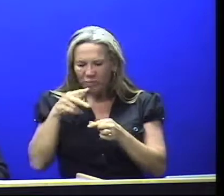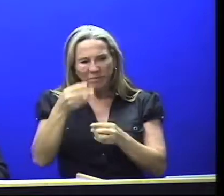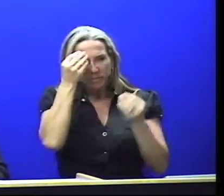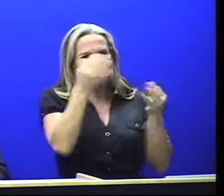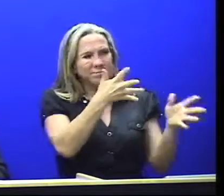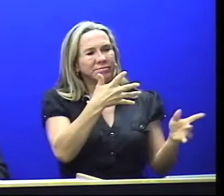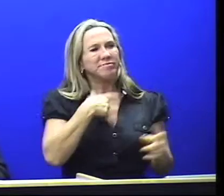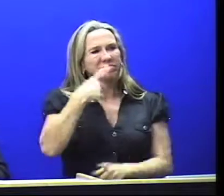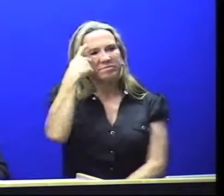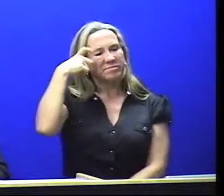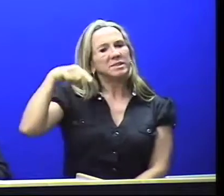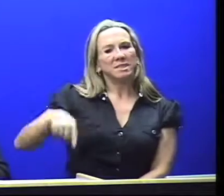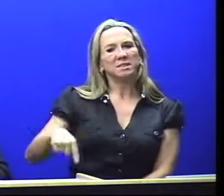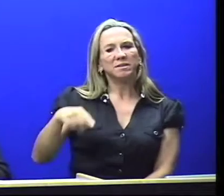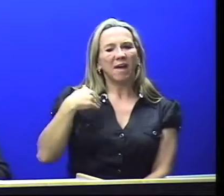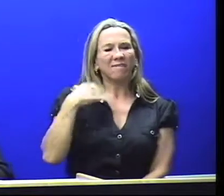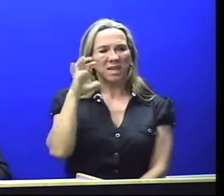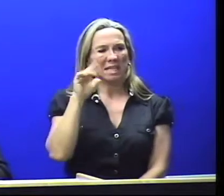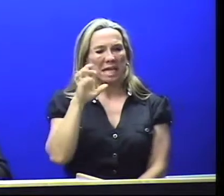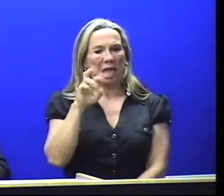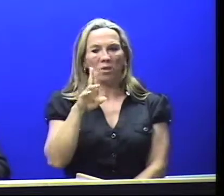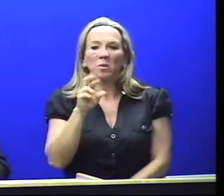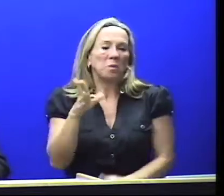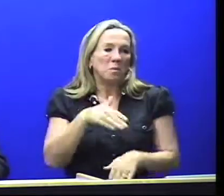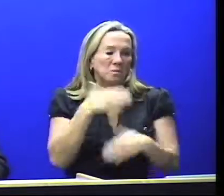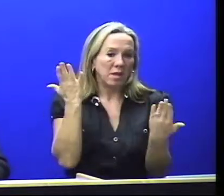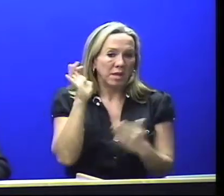your cells under the microscope.